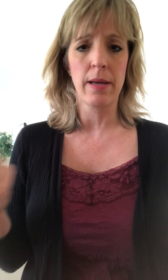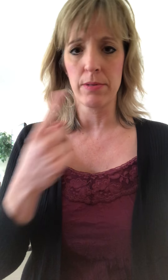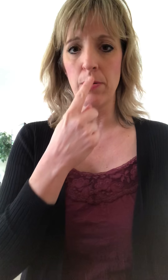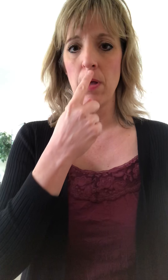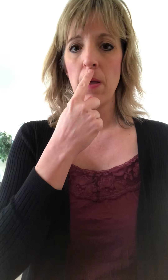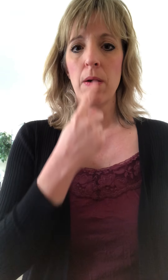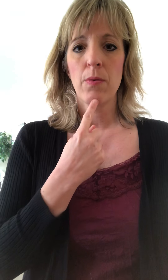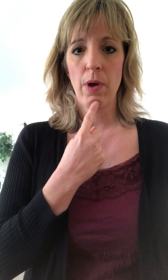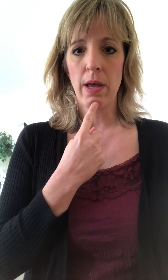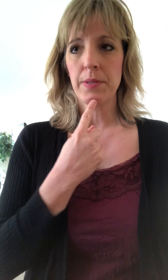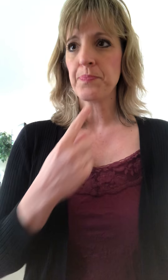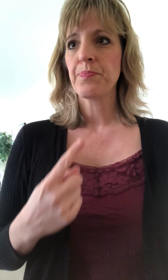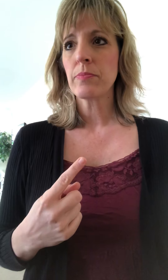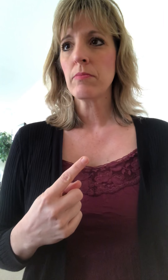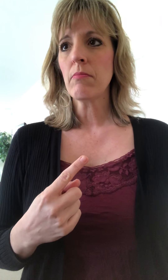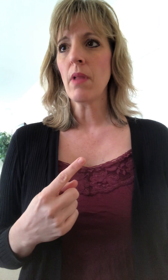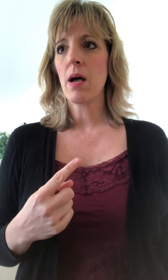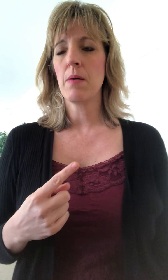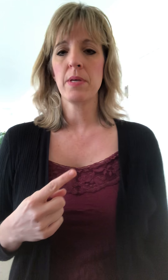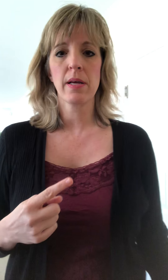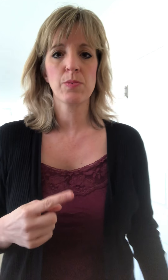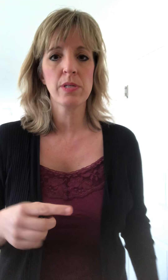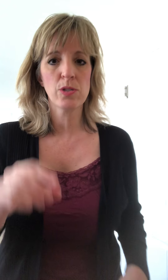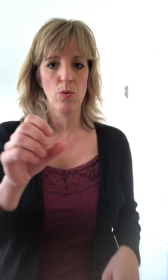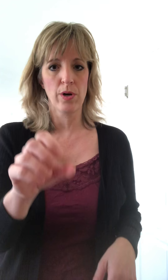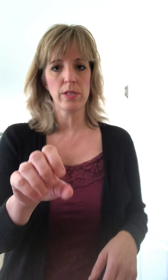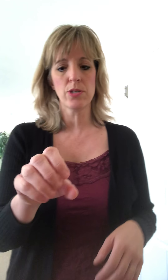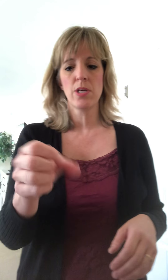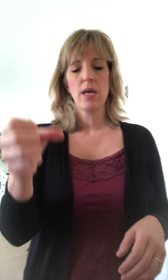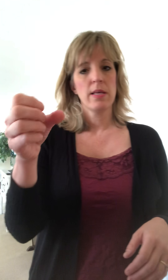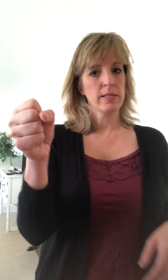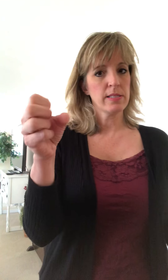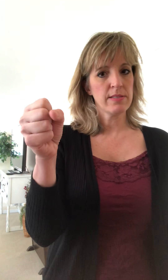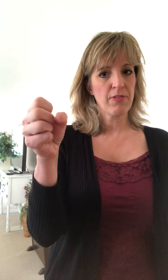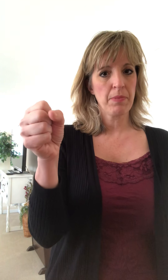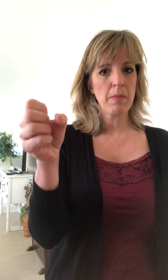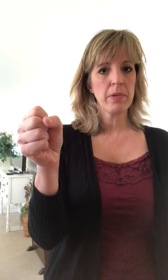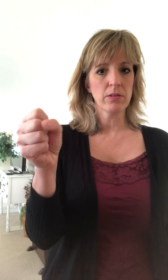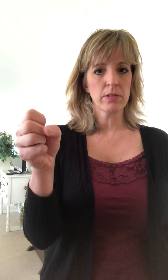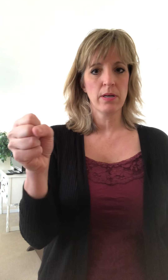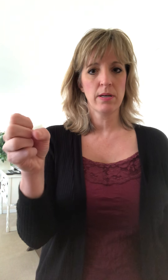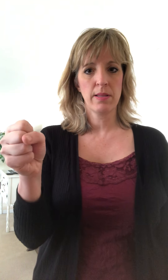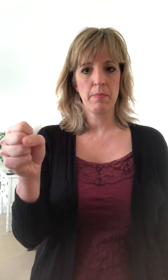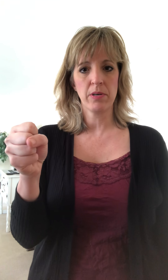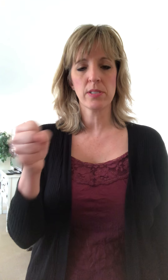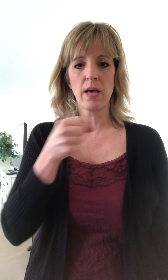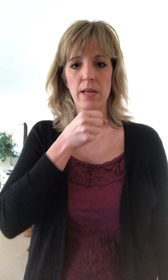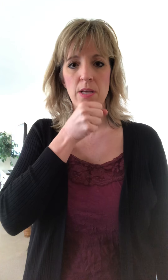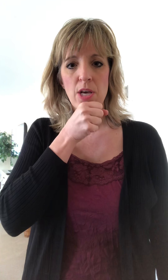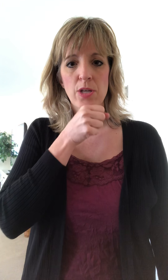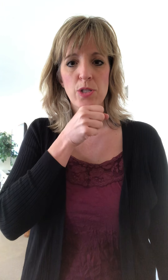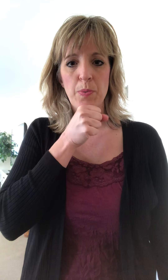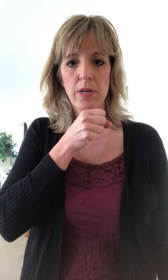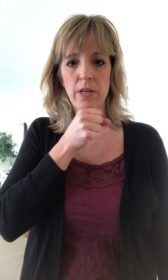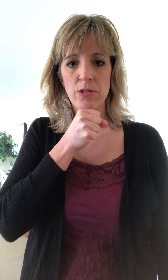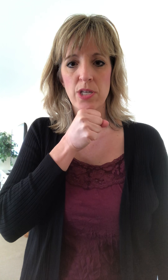don't know. Red. The next one is orange. This is from that milk sign. You just put it at your chin